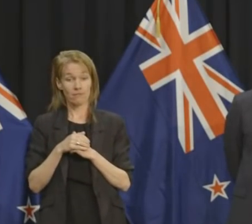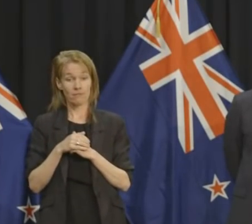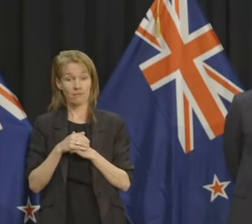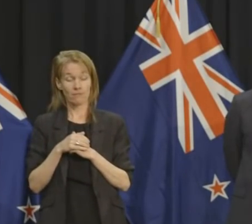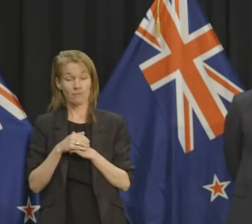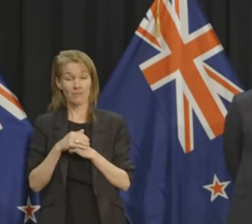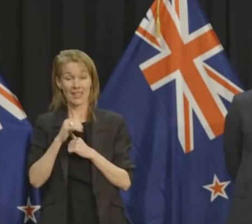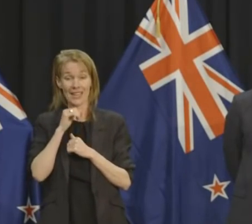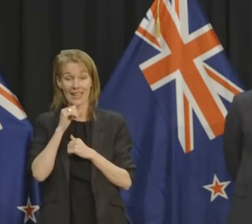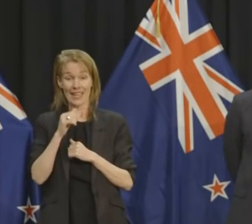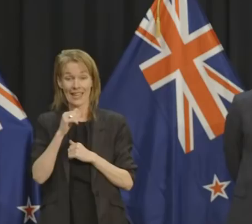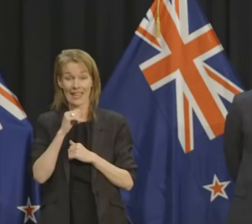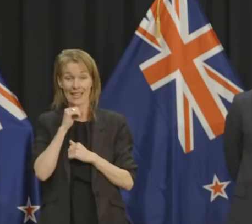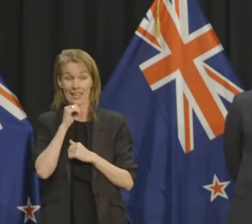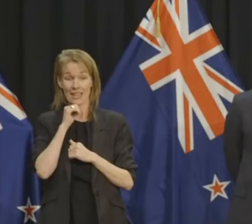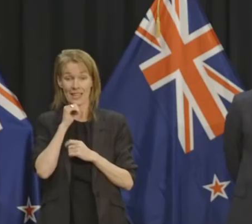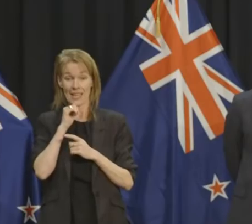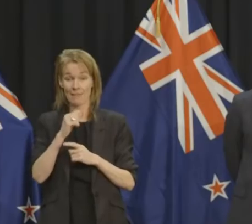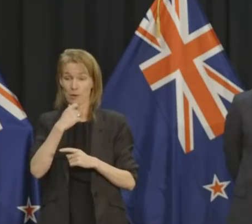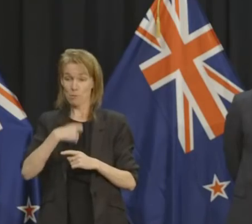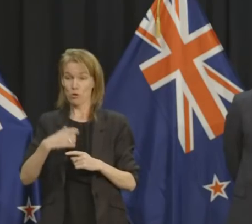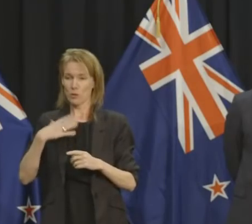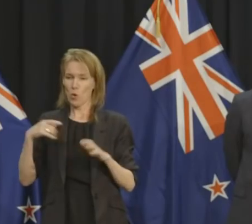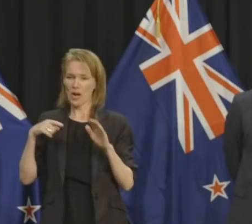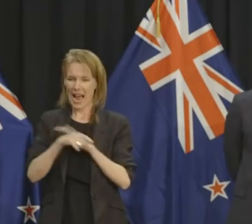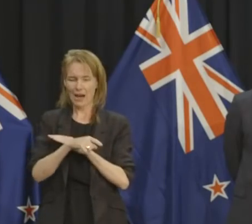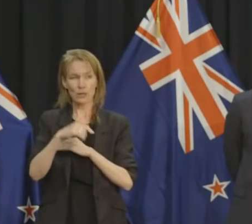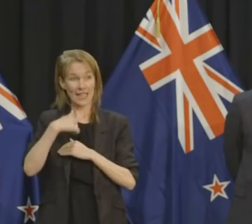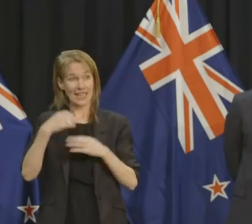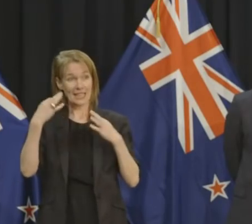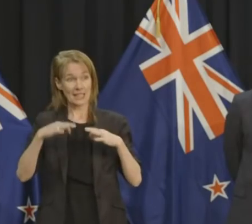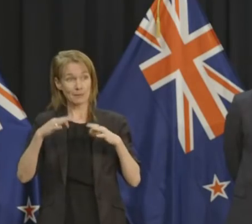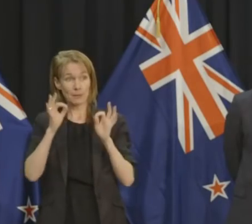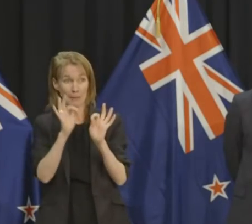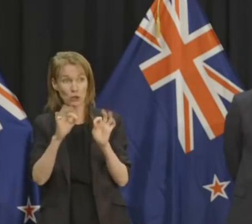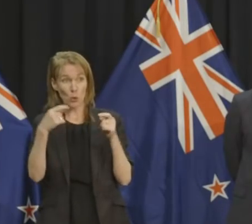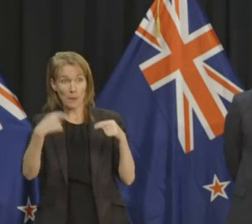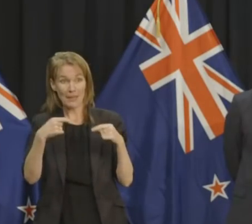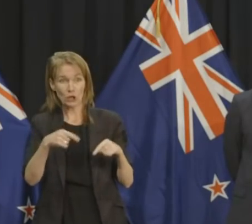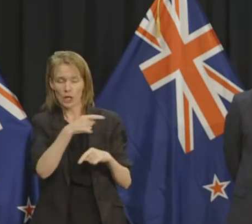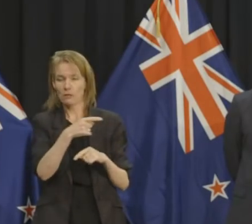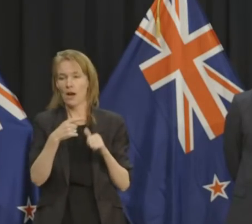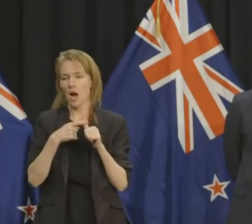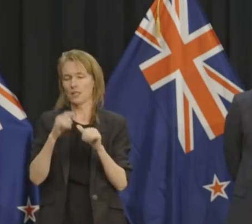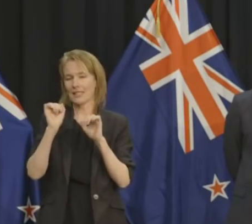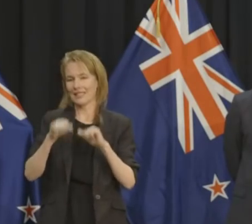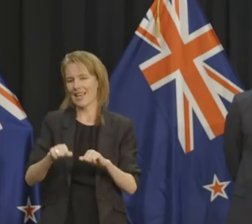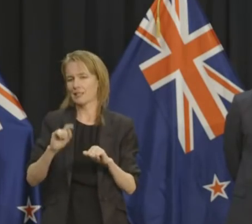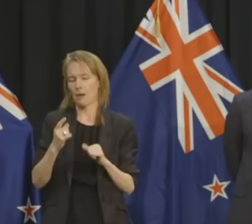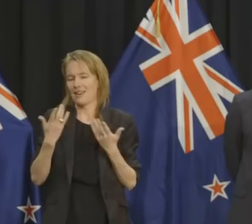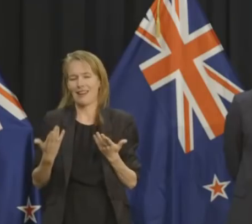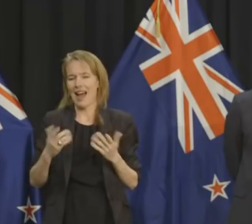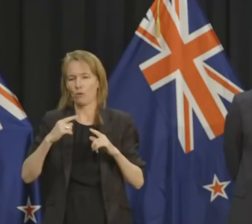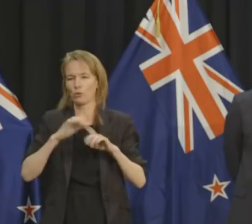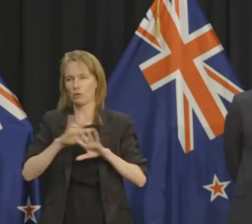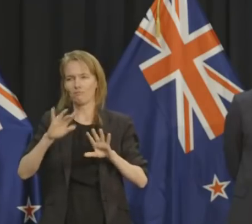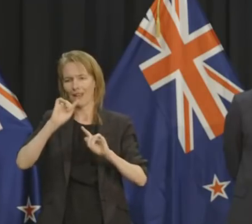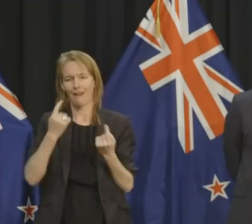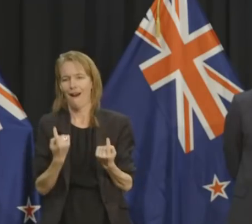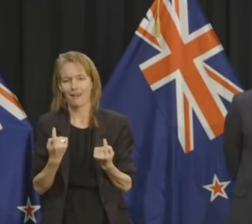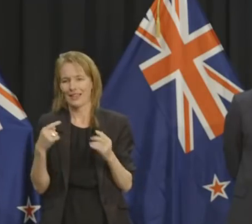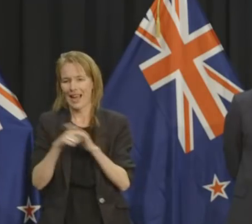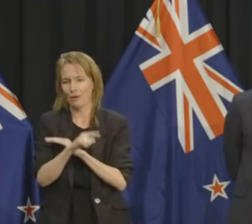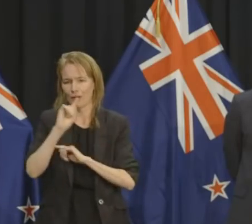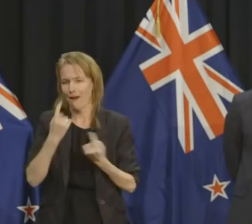in place? They would do if that was a choice taken. Currently, that's not the intention. Long term, we're now looking at a couple of cases like this, both